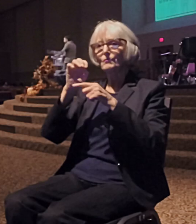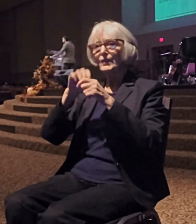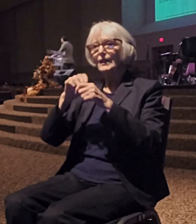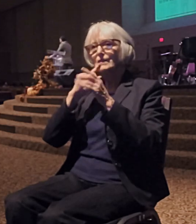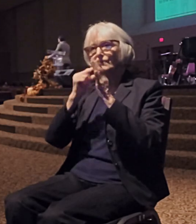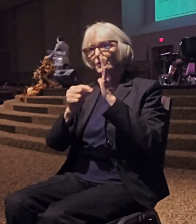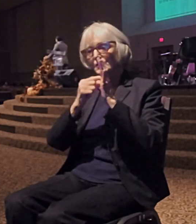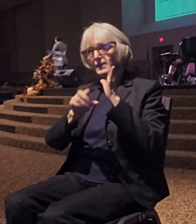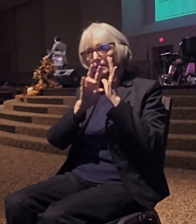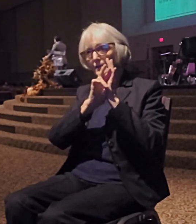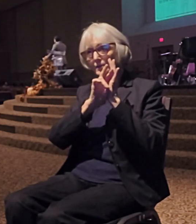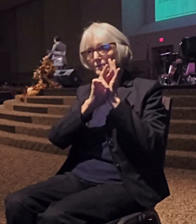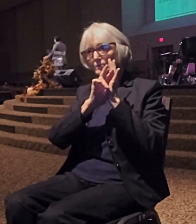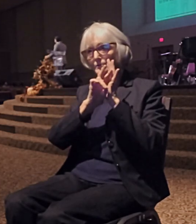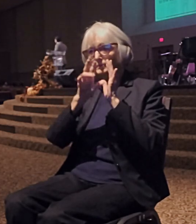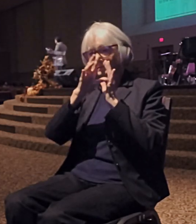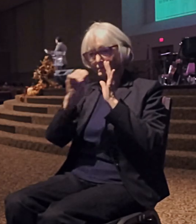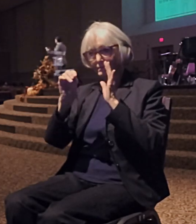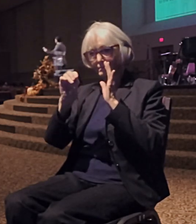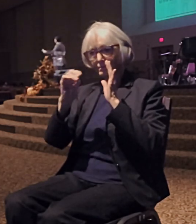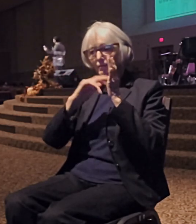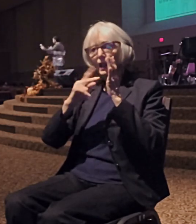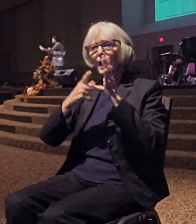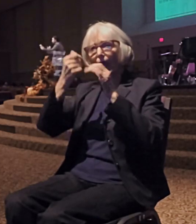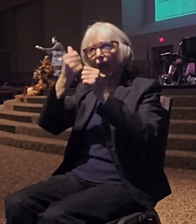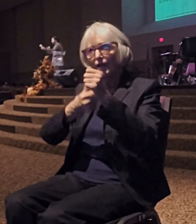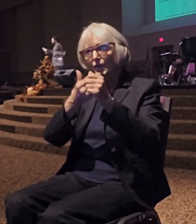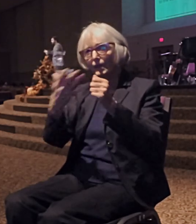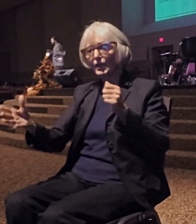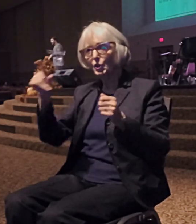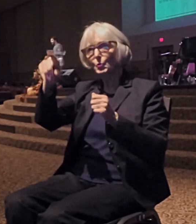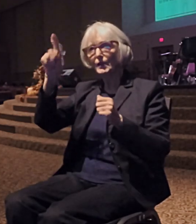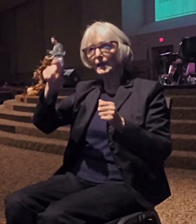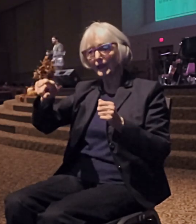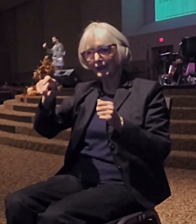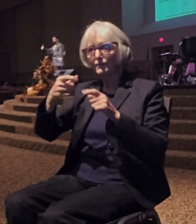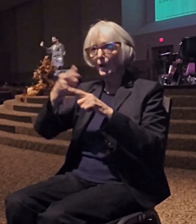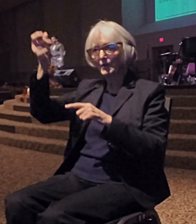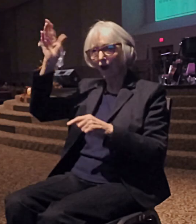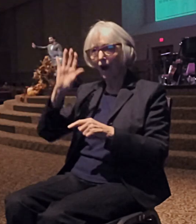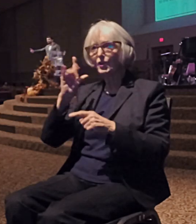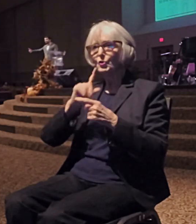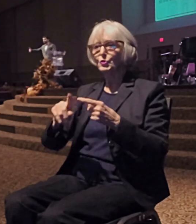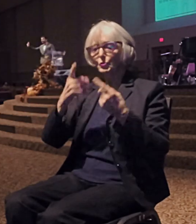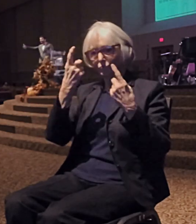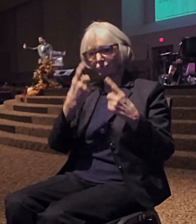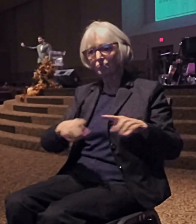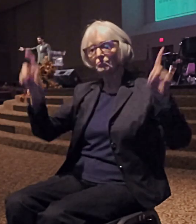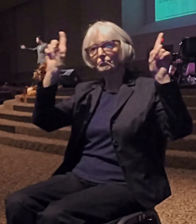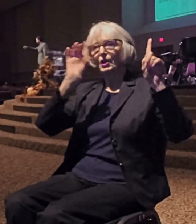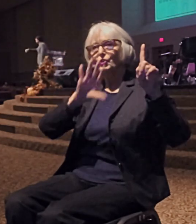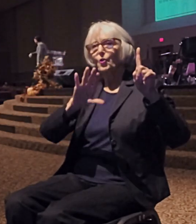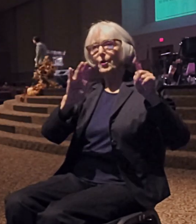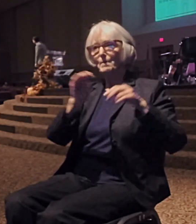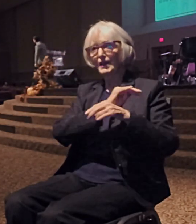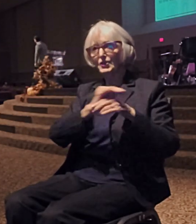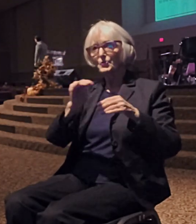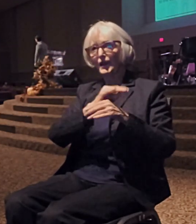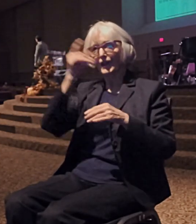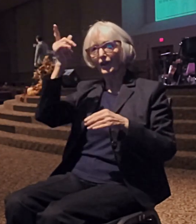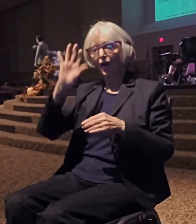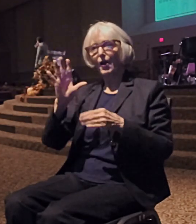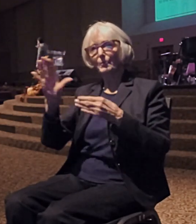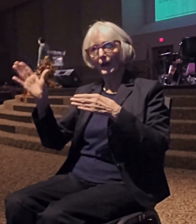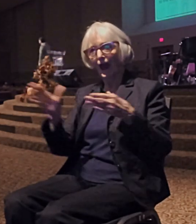verse 7, it means that everything you need from God to fulfill the ministry he's purposed your life